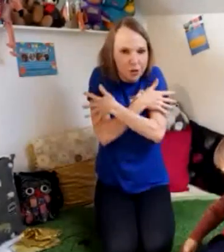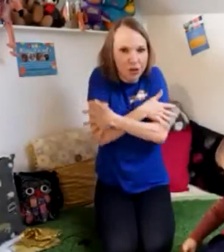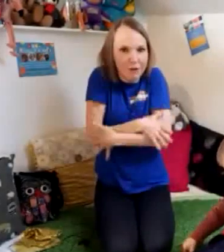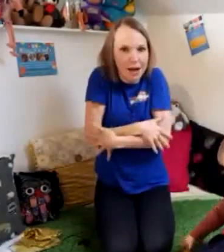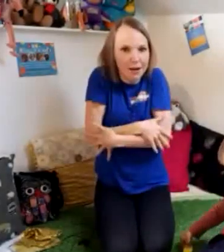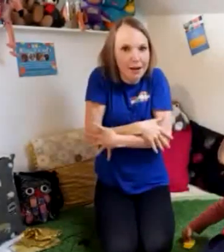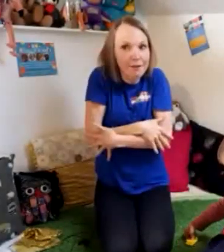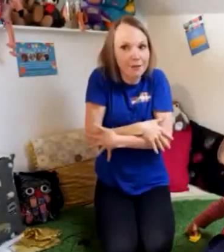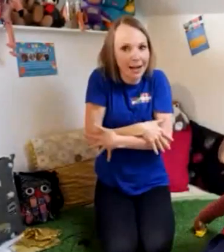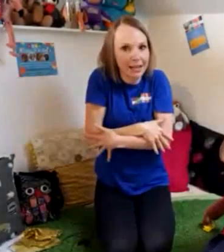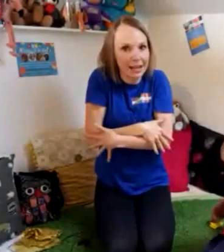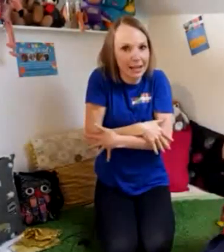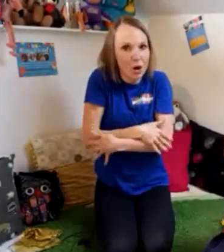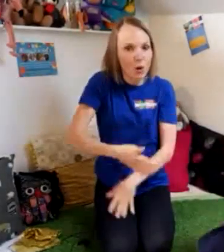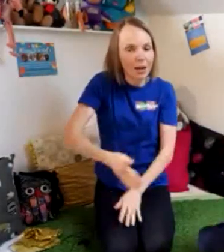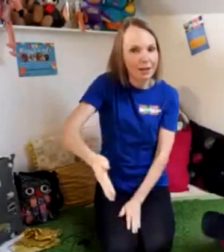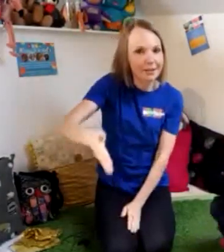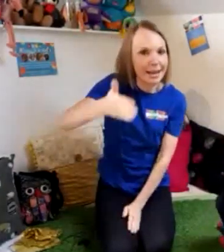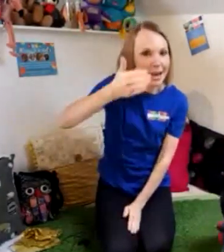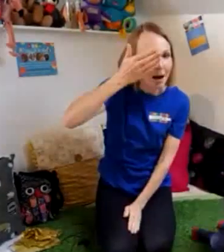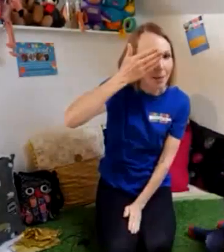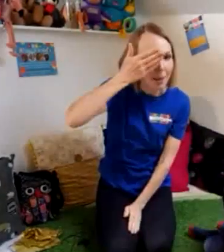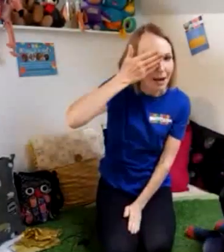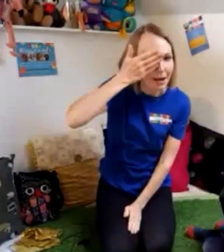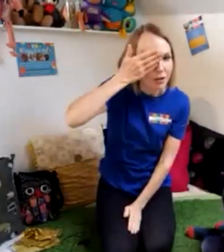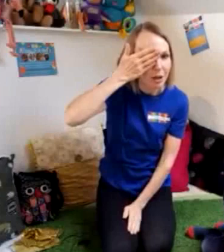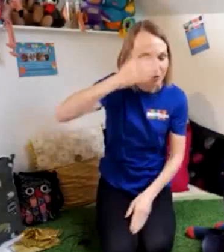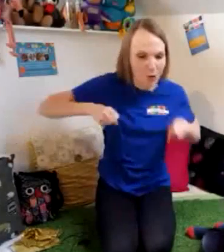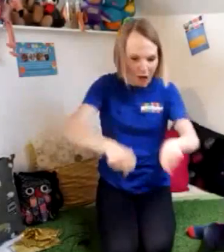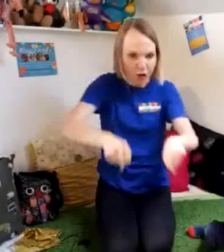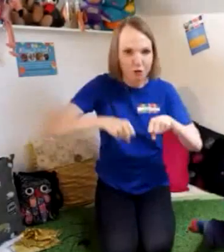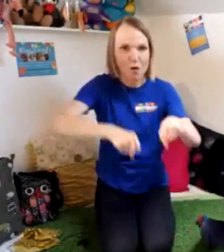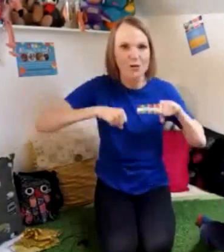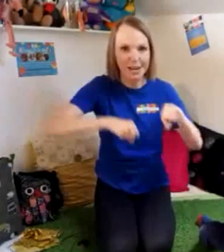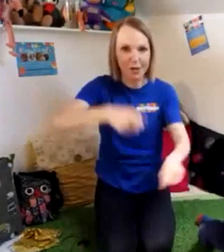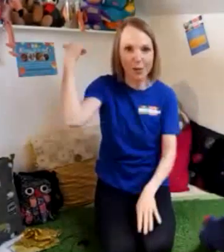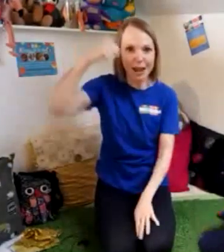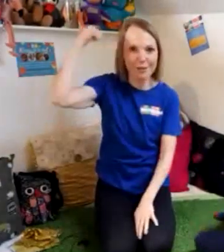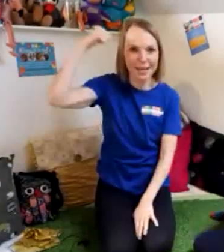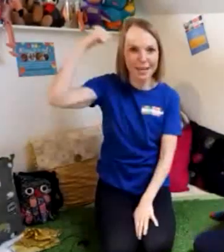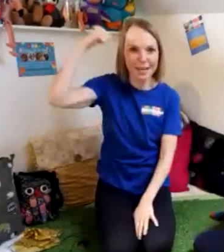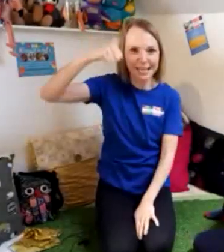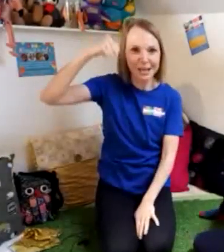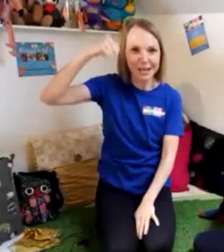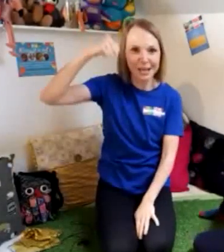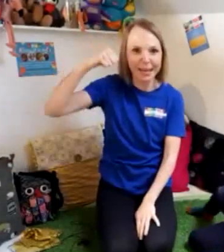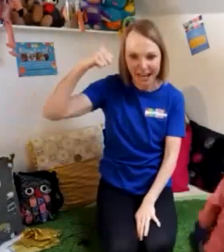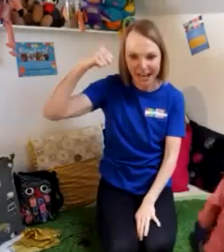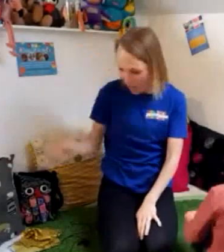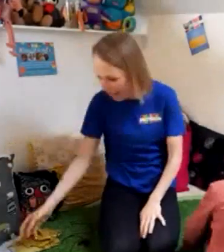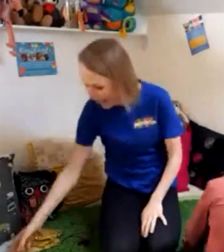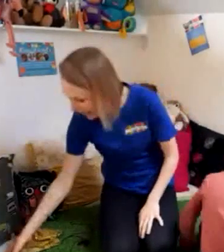shiver? Finally, we're going to see a pirate ship. So we're going to row the other way really quickly. Okay.